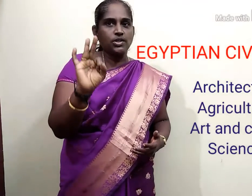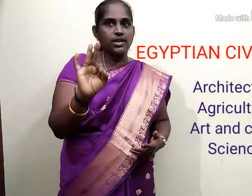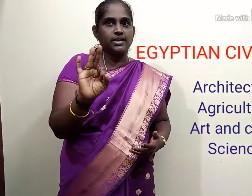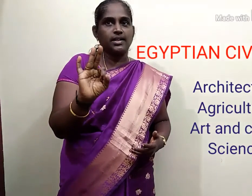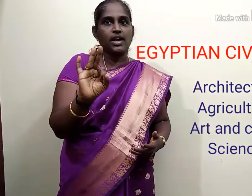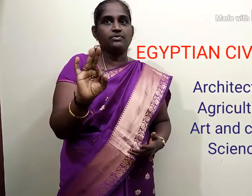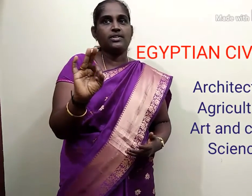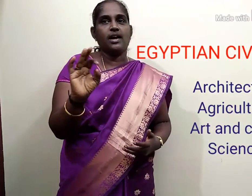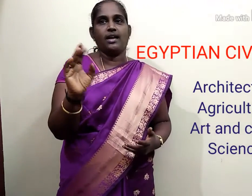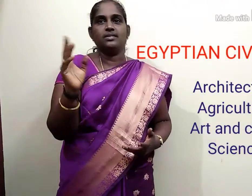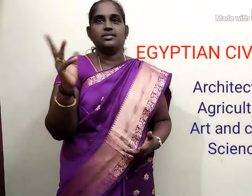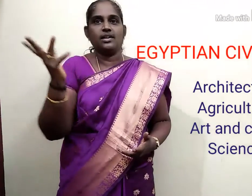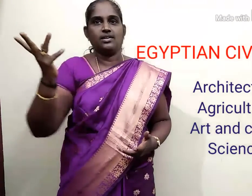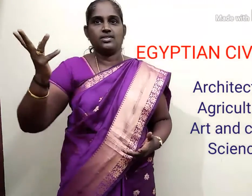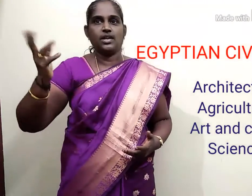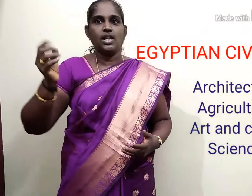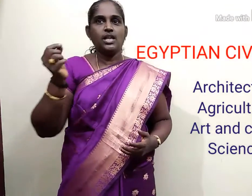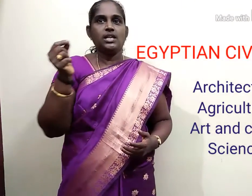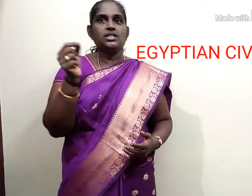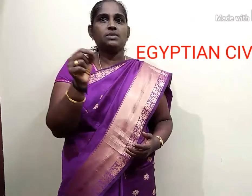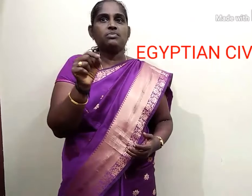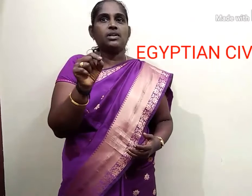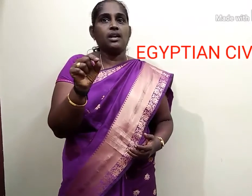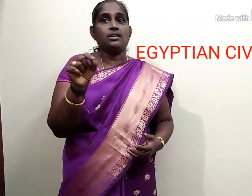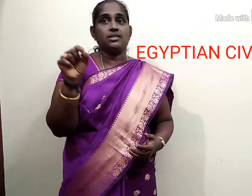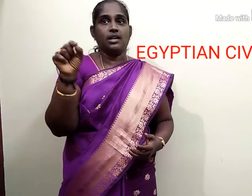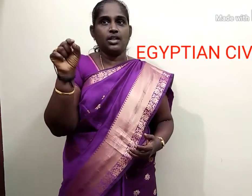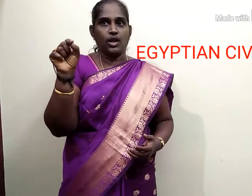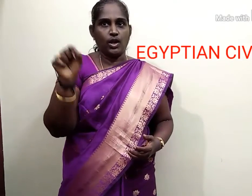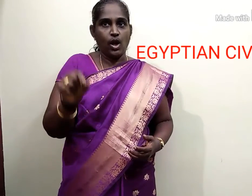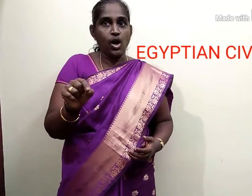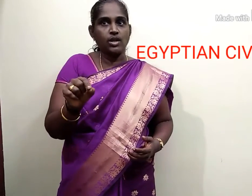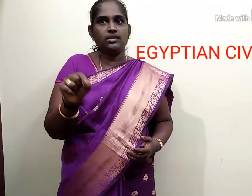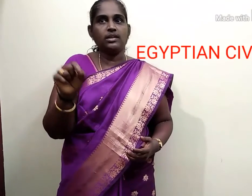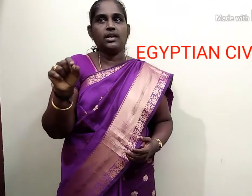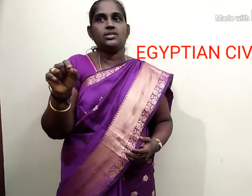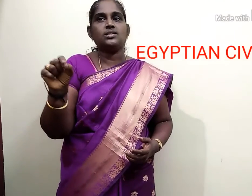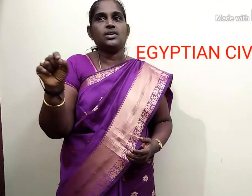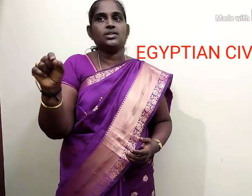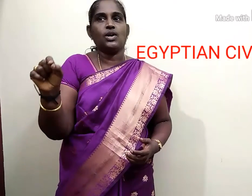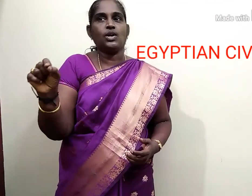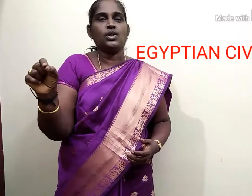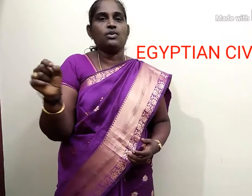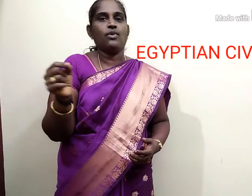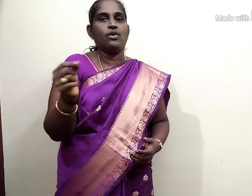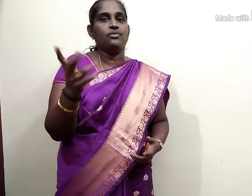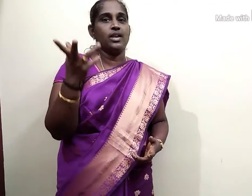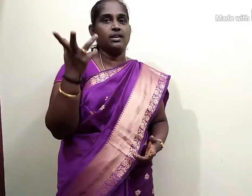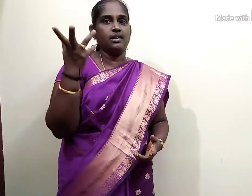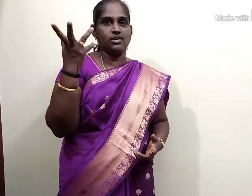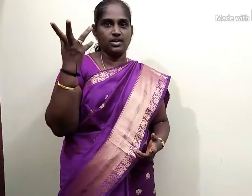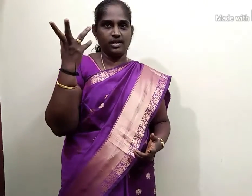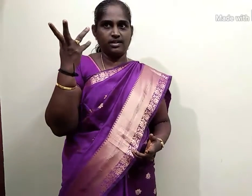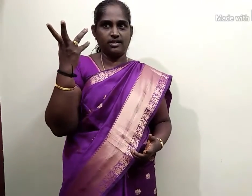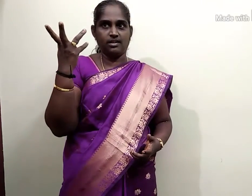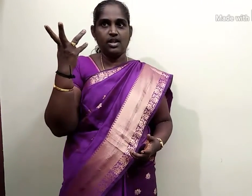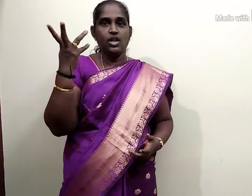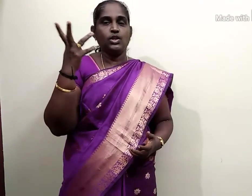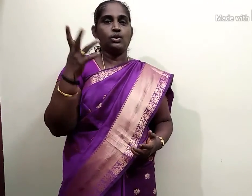and craft and science. Egypt is in the northeastern corner of African continent. You